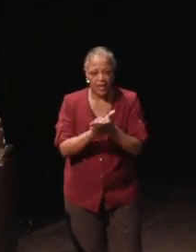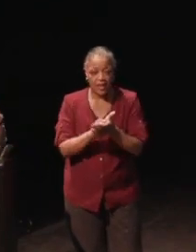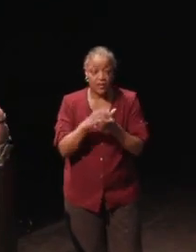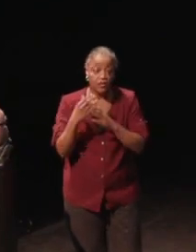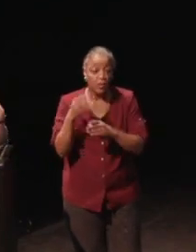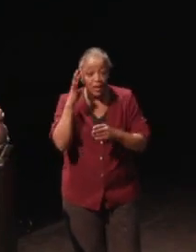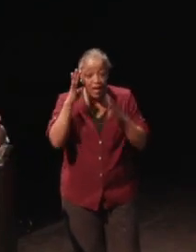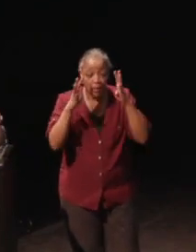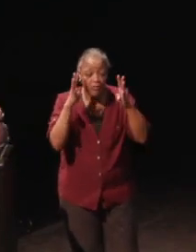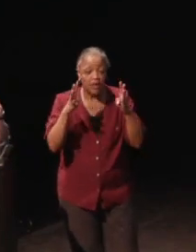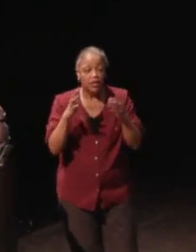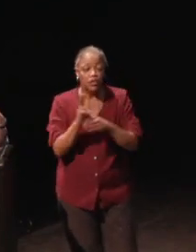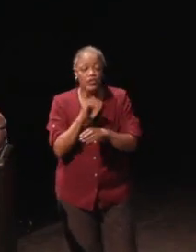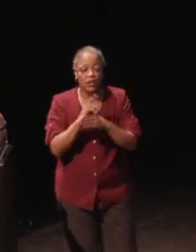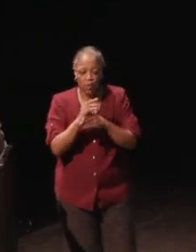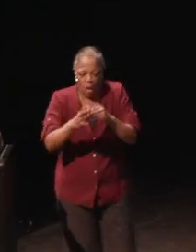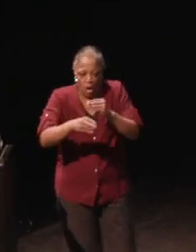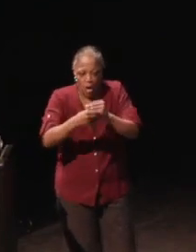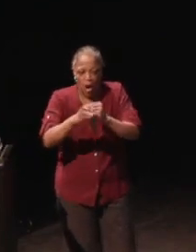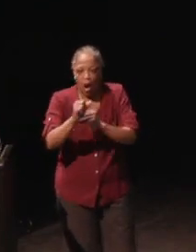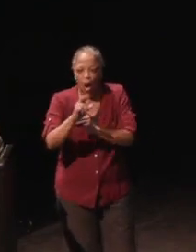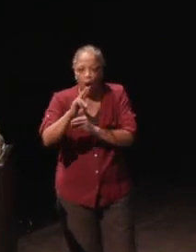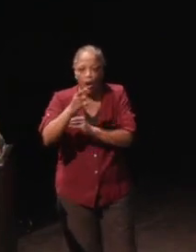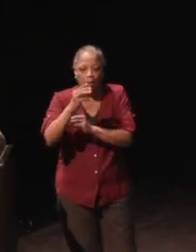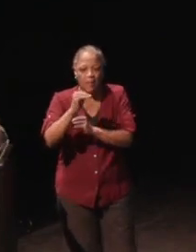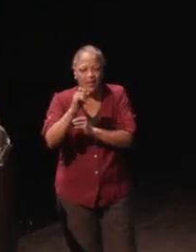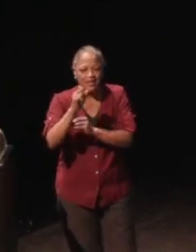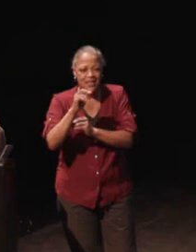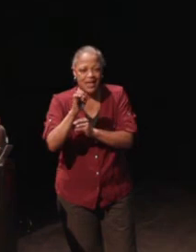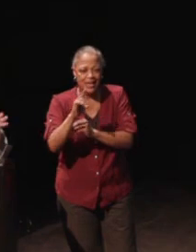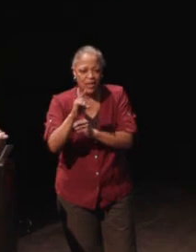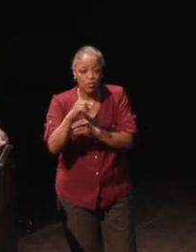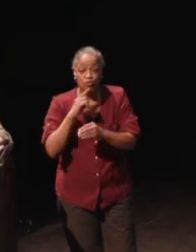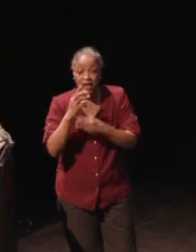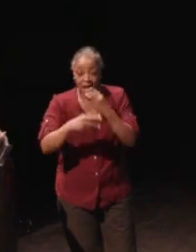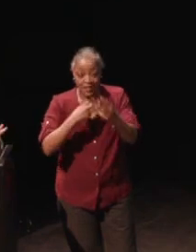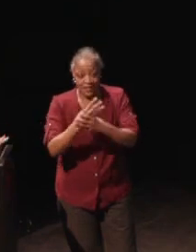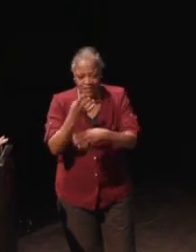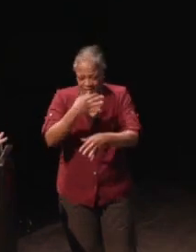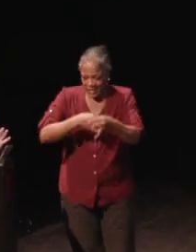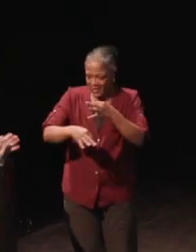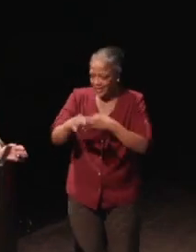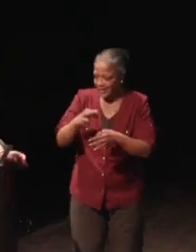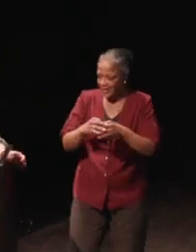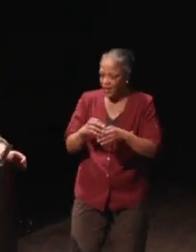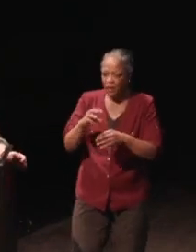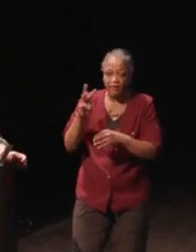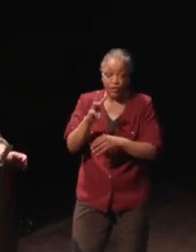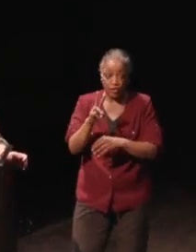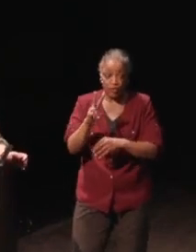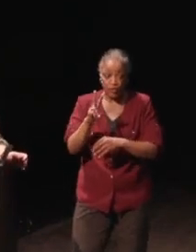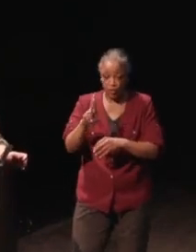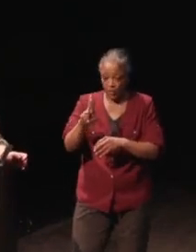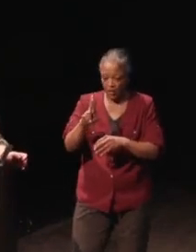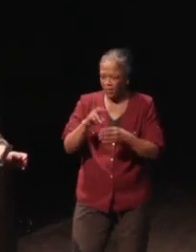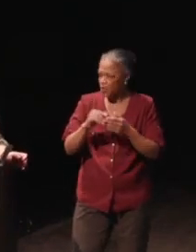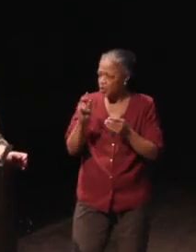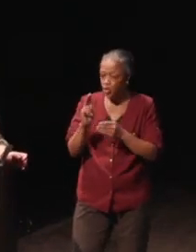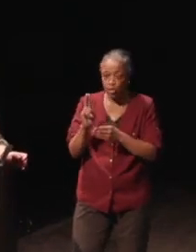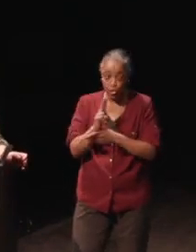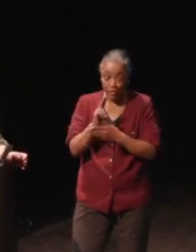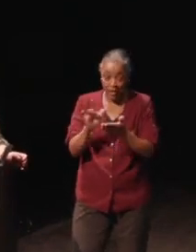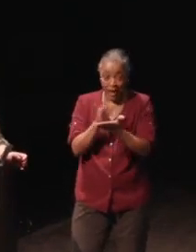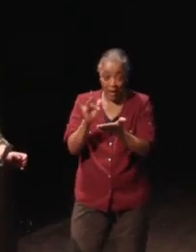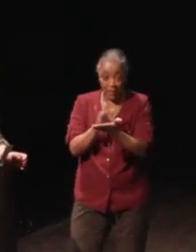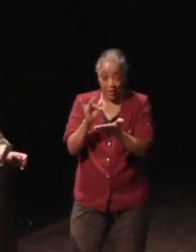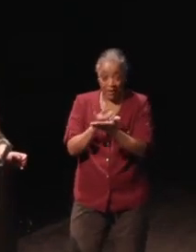up with using more augmented reality than virtual reality. And so we're moving towards iPads. I can show